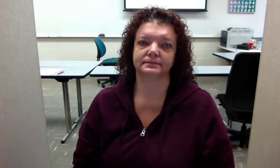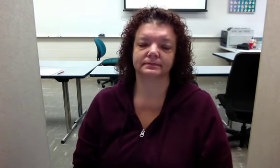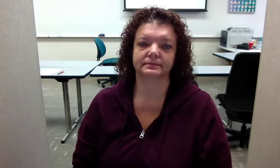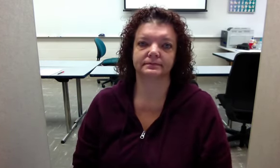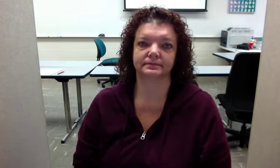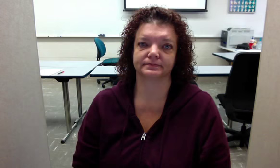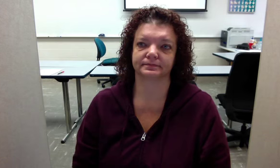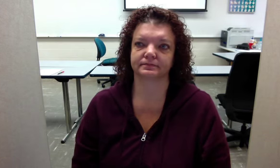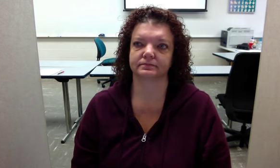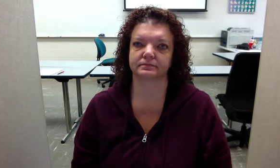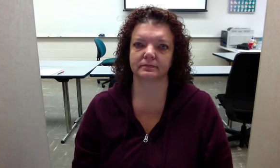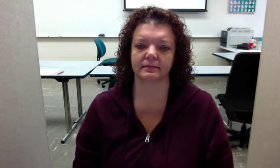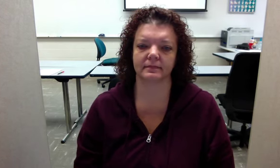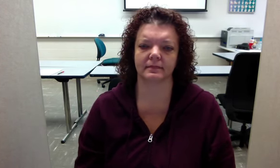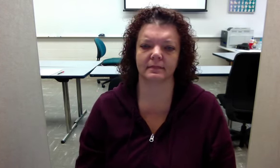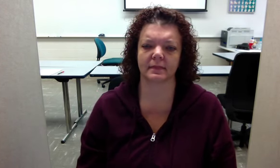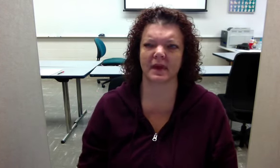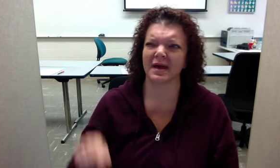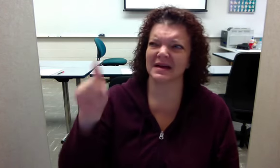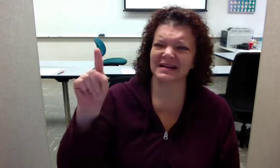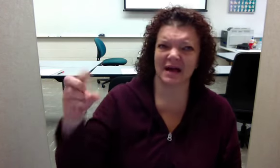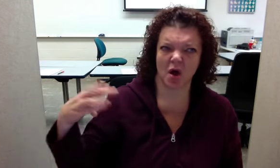All right, what about Washington? Lacey?